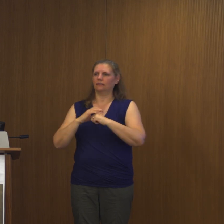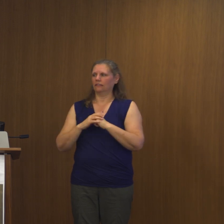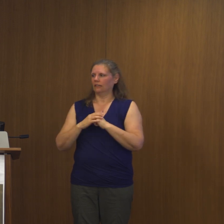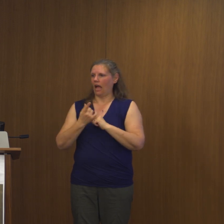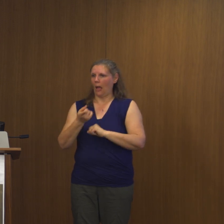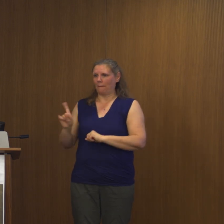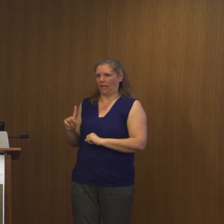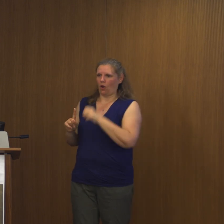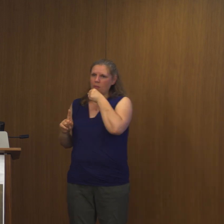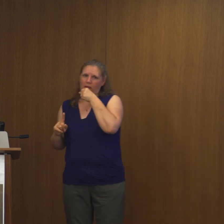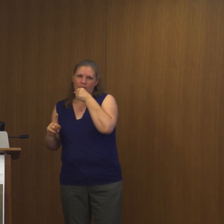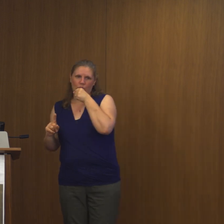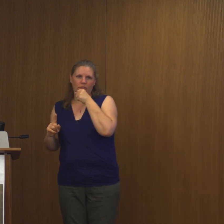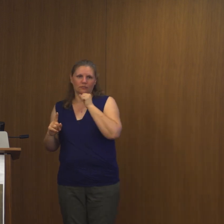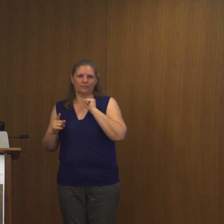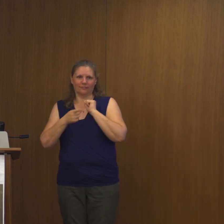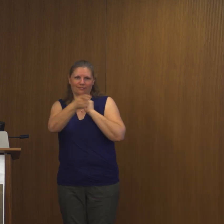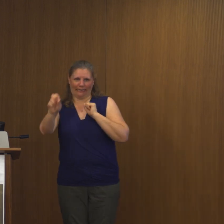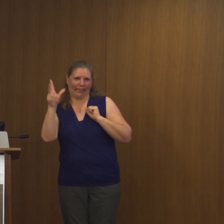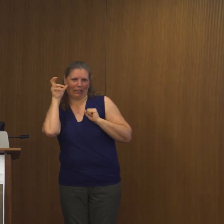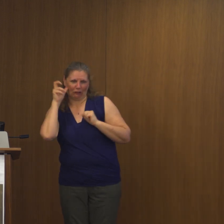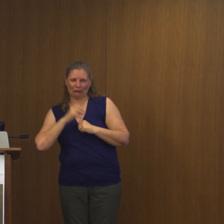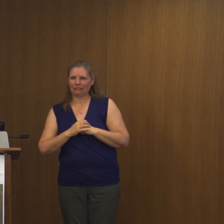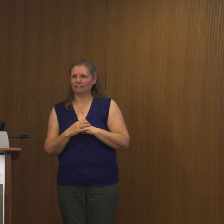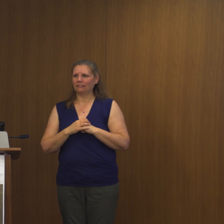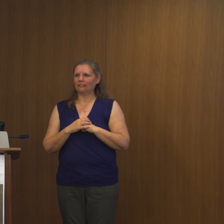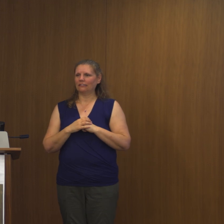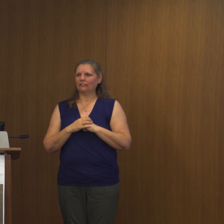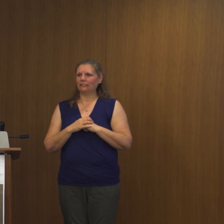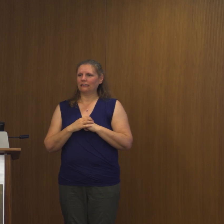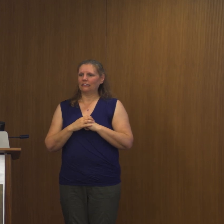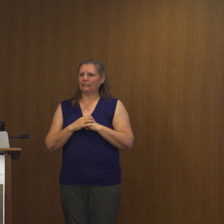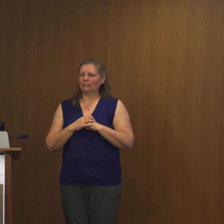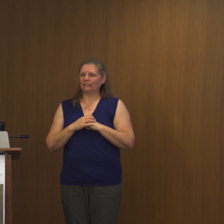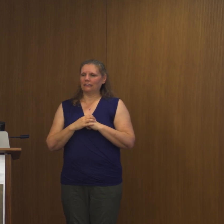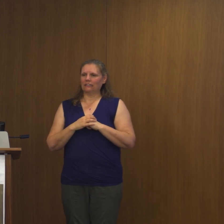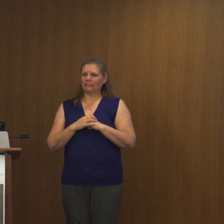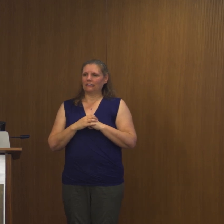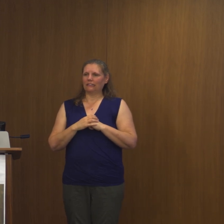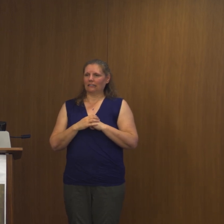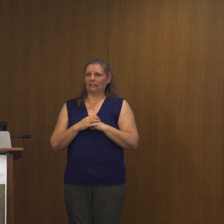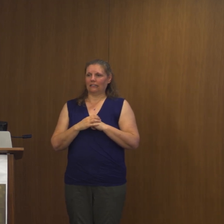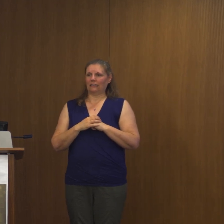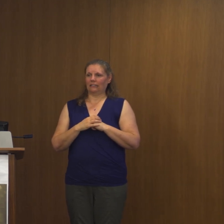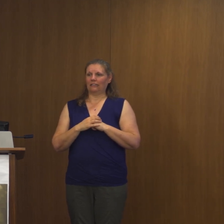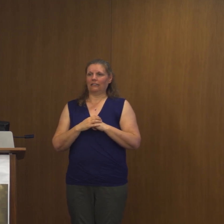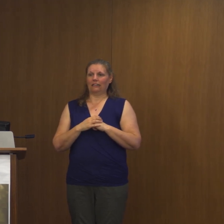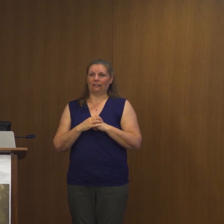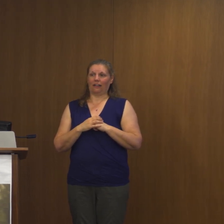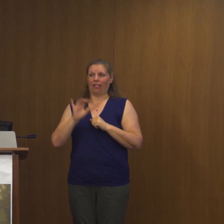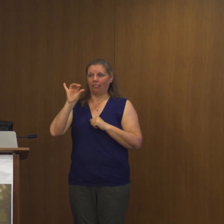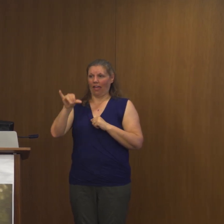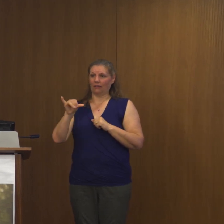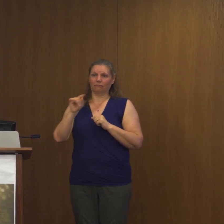mic, so it's captured. And I think it illustrates for our colleagues not from Canada